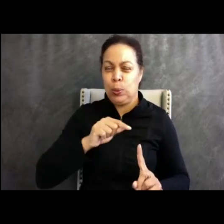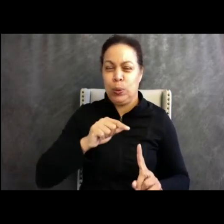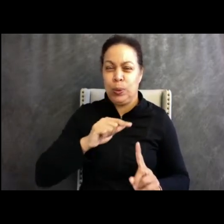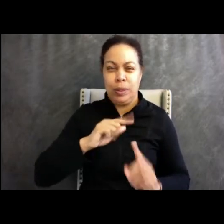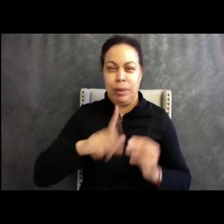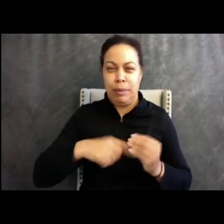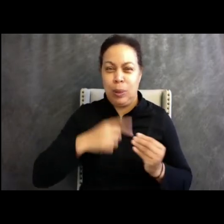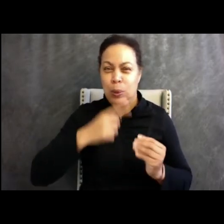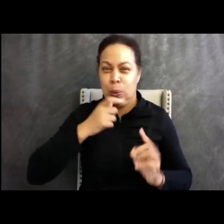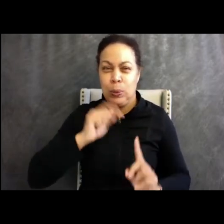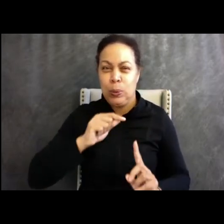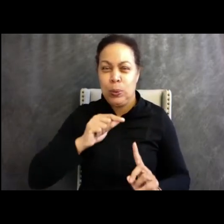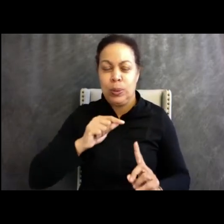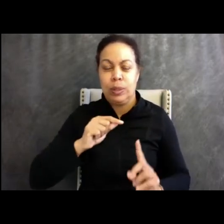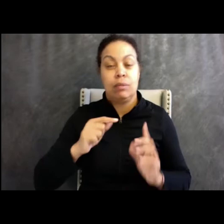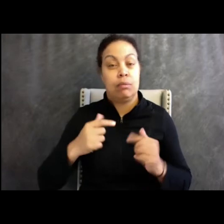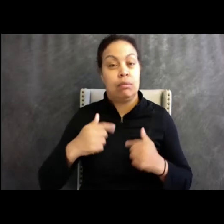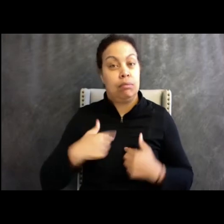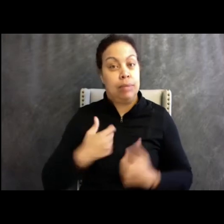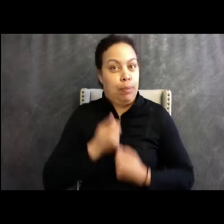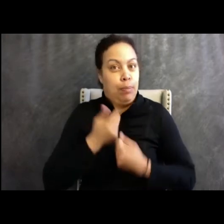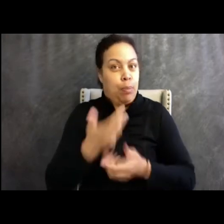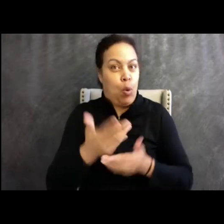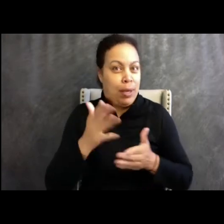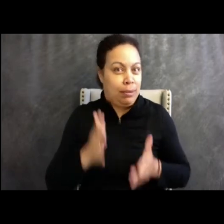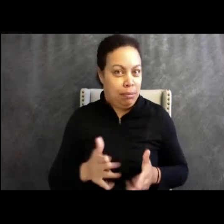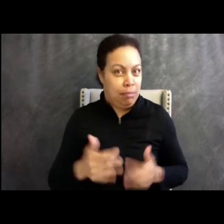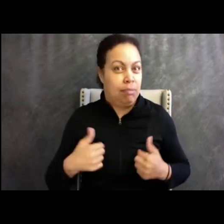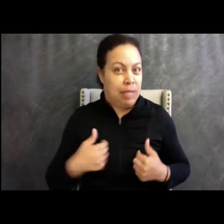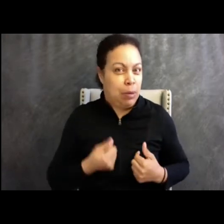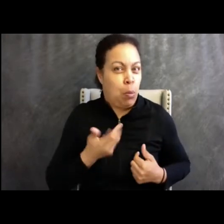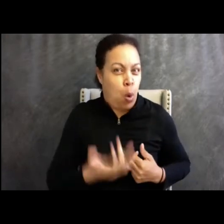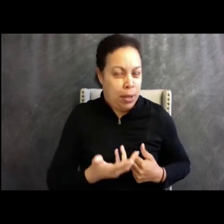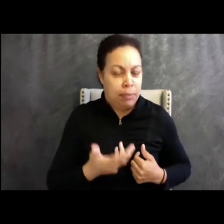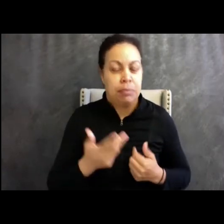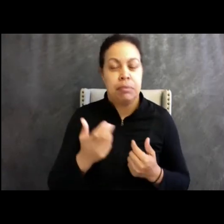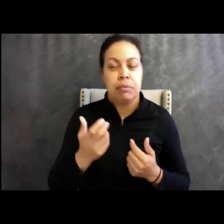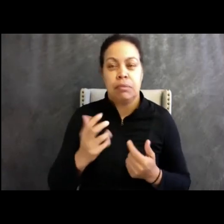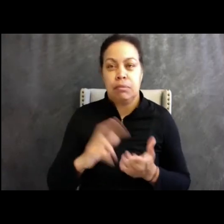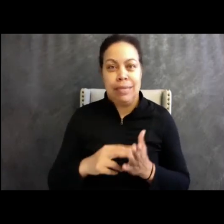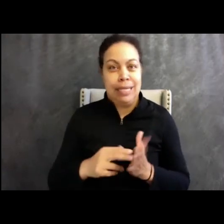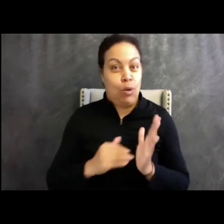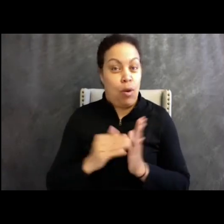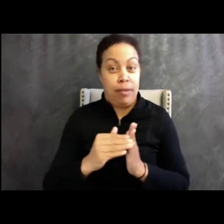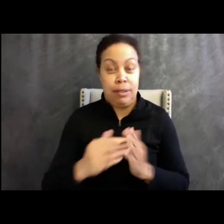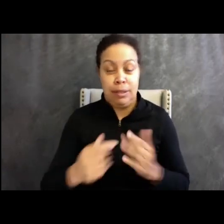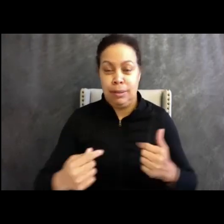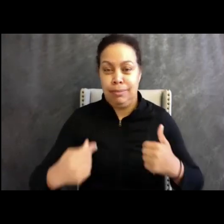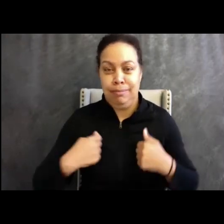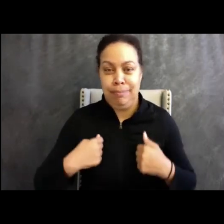Oftentimes in my medium of poetry, I am the character.